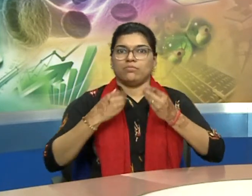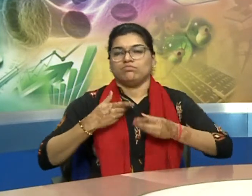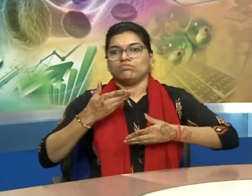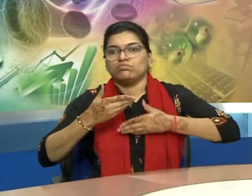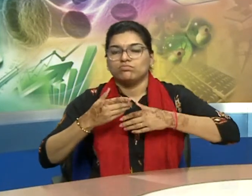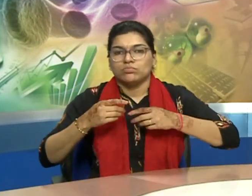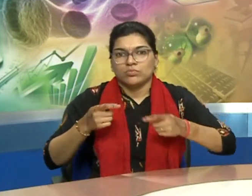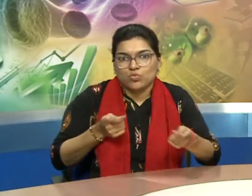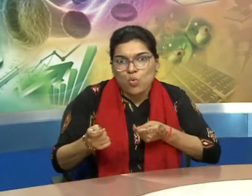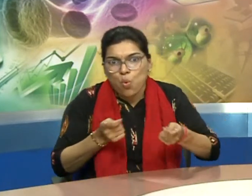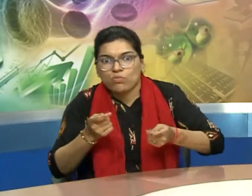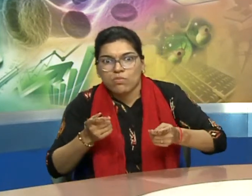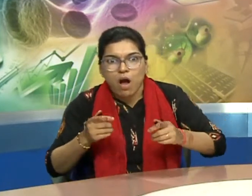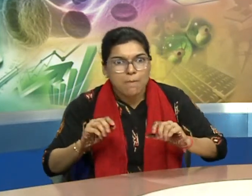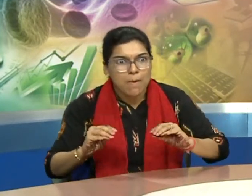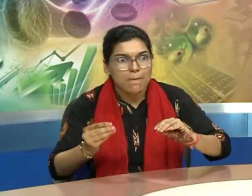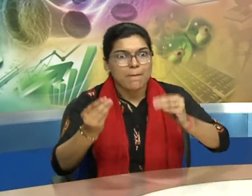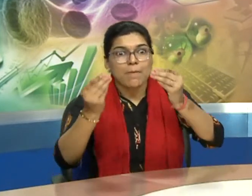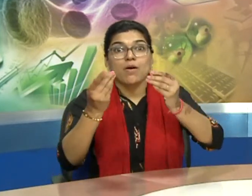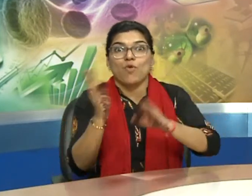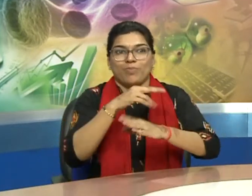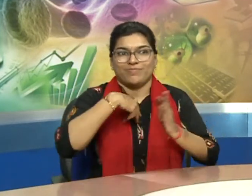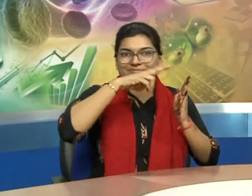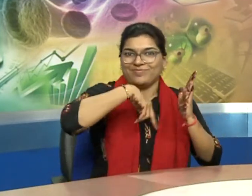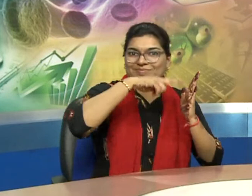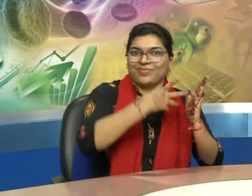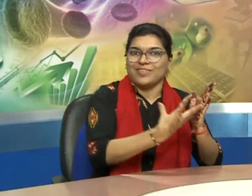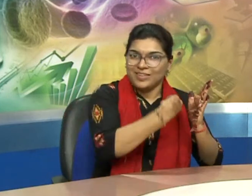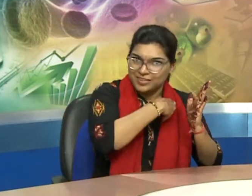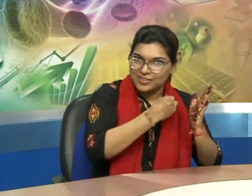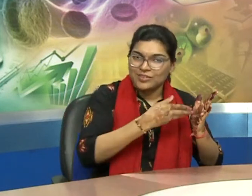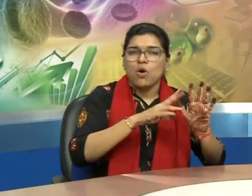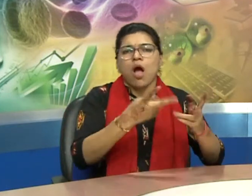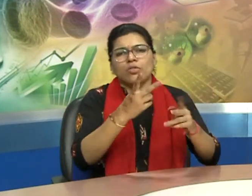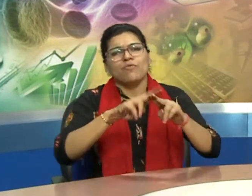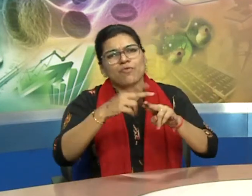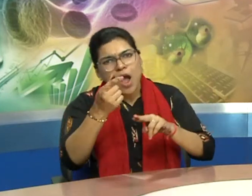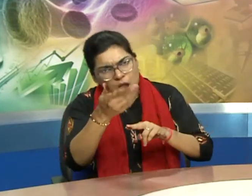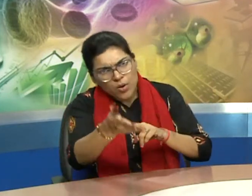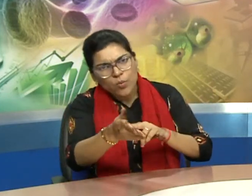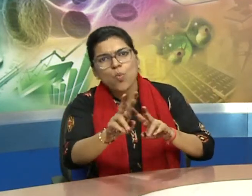for their self-improvement or self-knowledge enhancement.